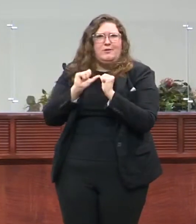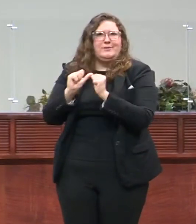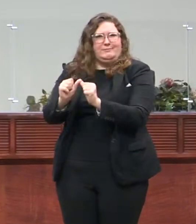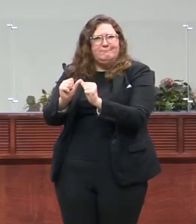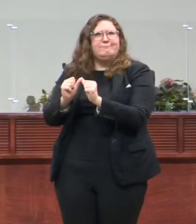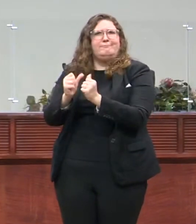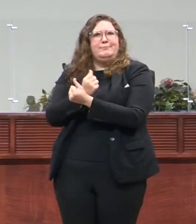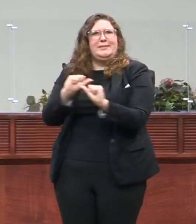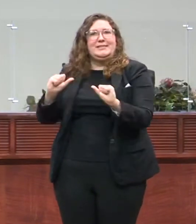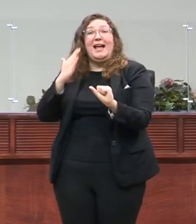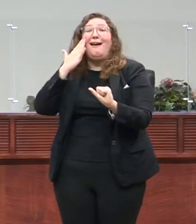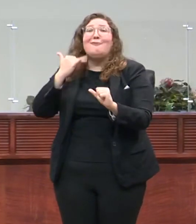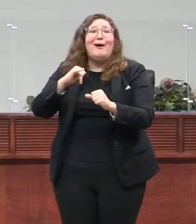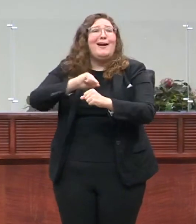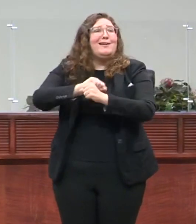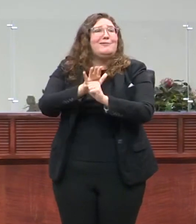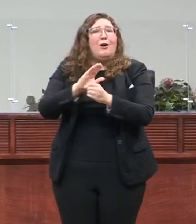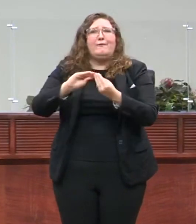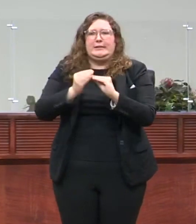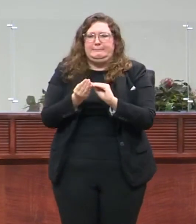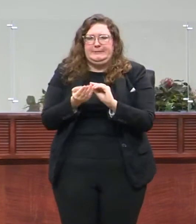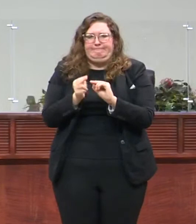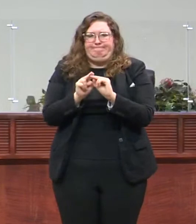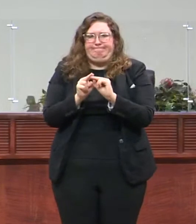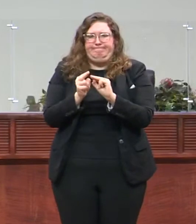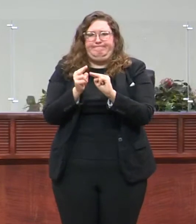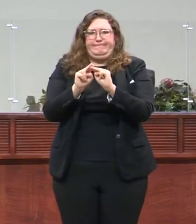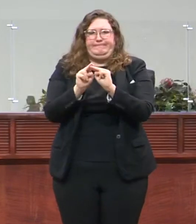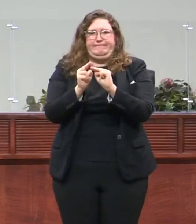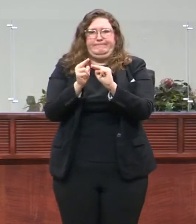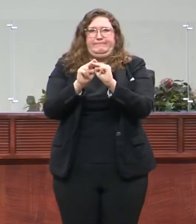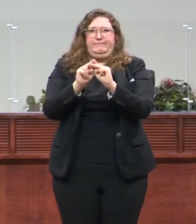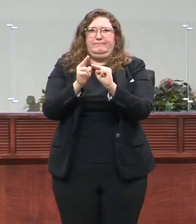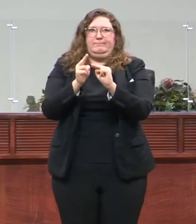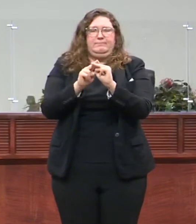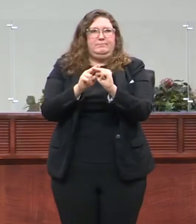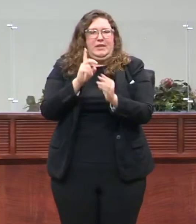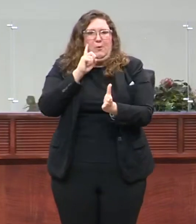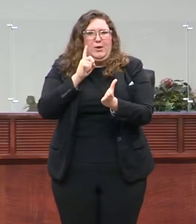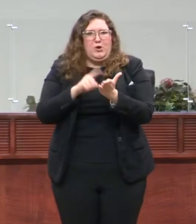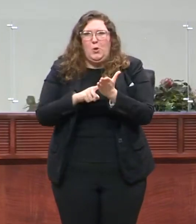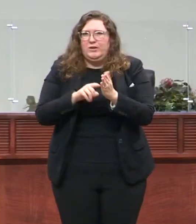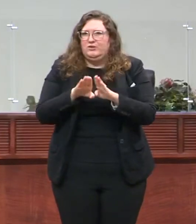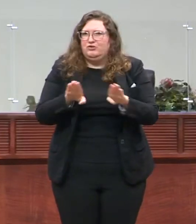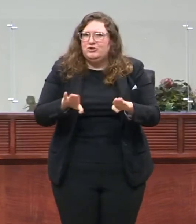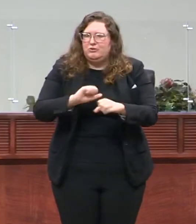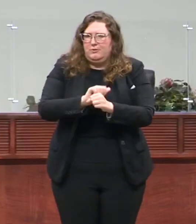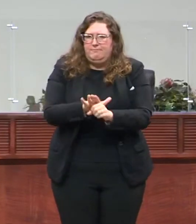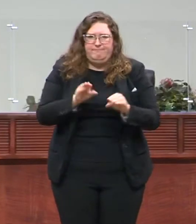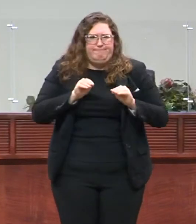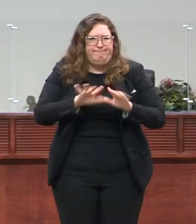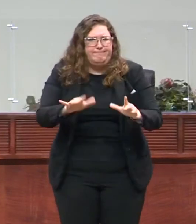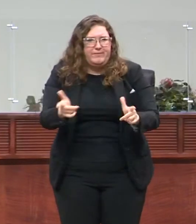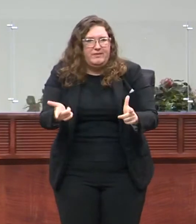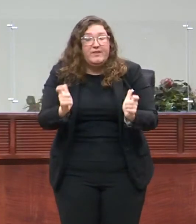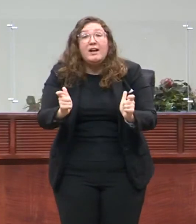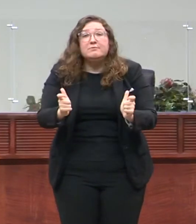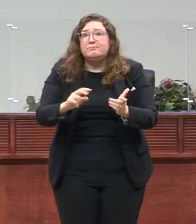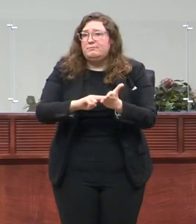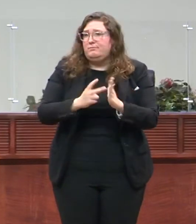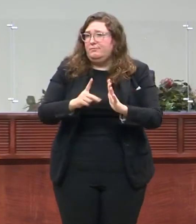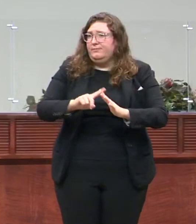COVID-19 cases in our community, and especially amongst children, effective today,